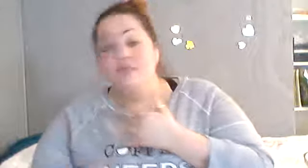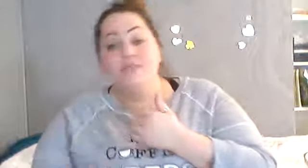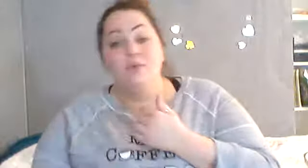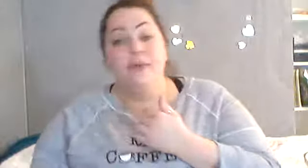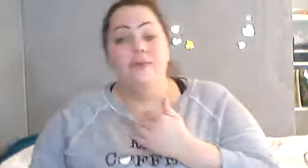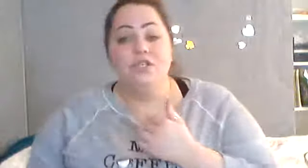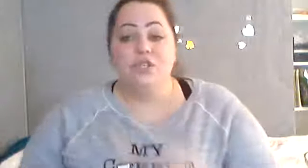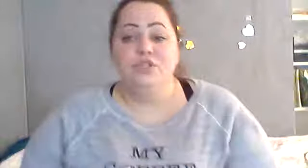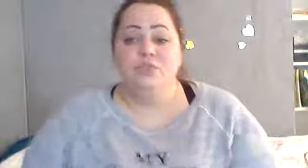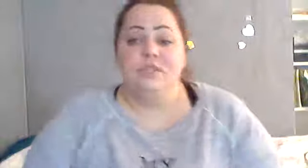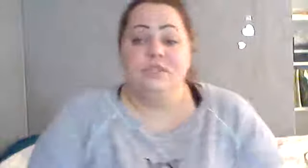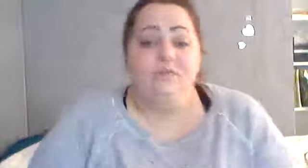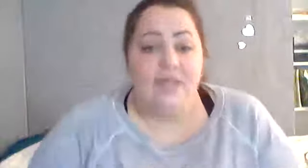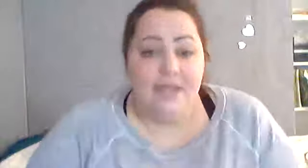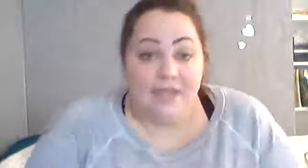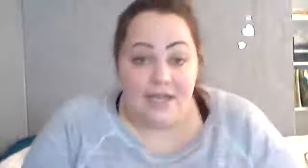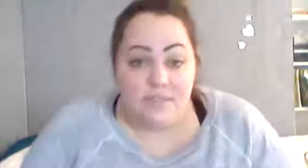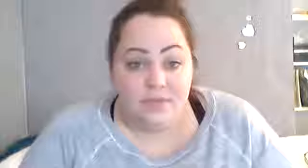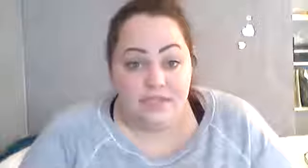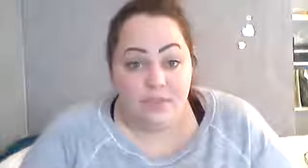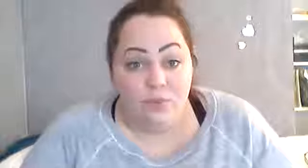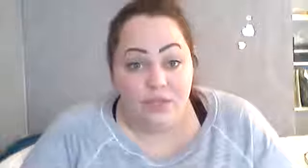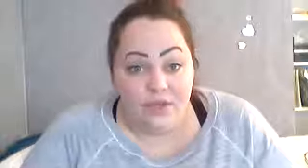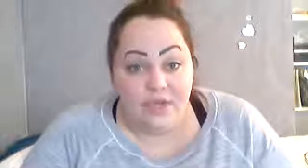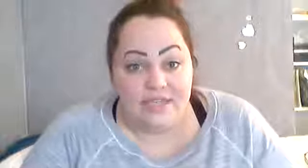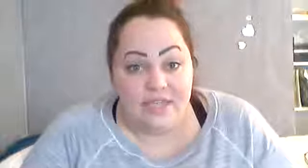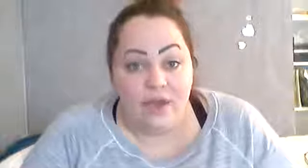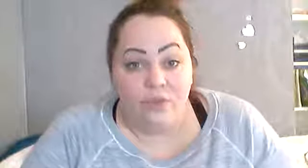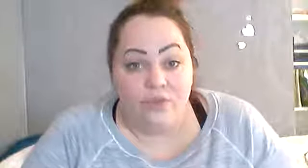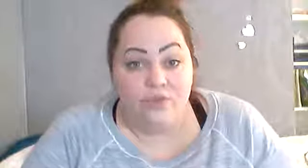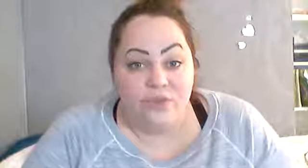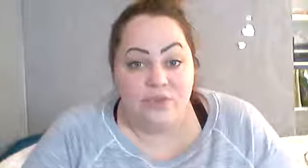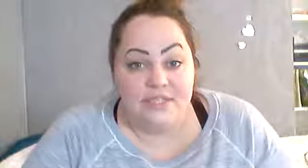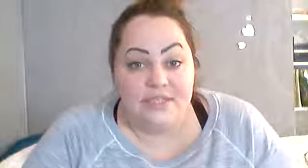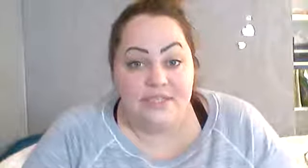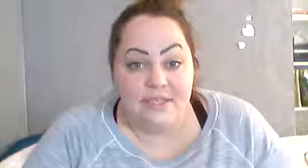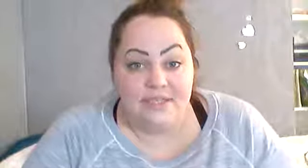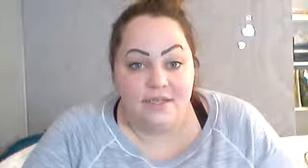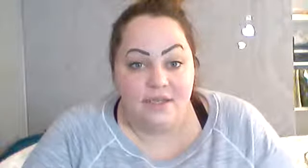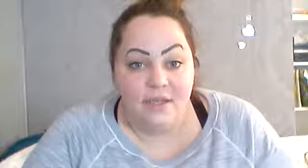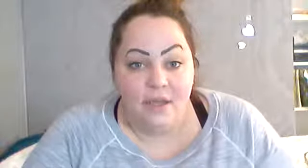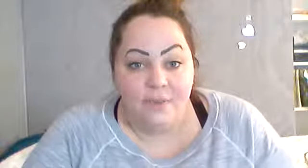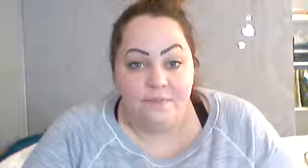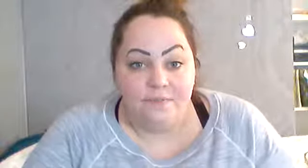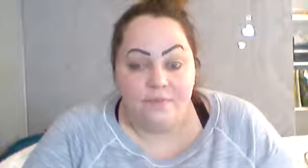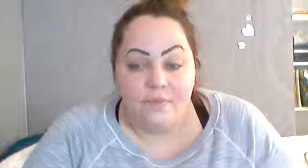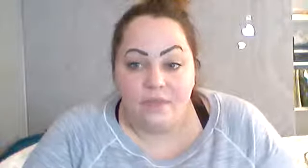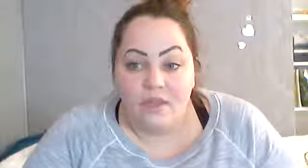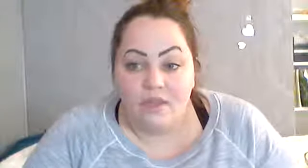that's why I'm going to start doing some of it in class, because I would like you guys to get all the way through to Unit 6.